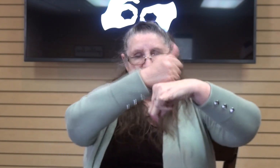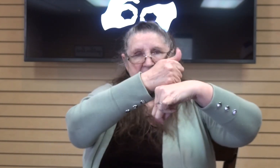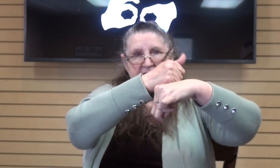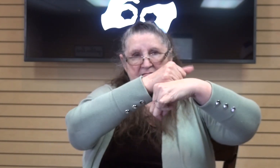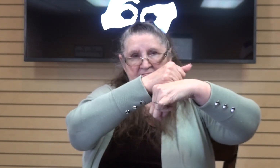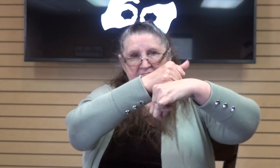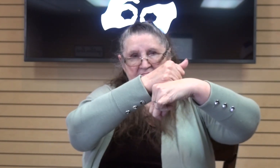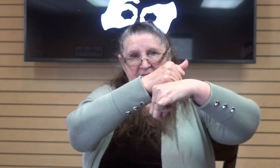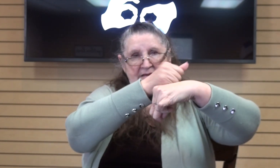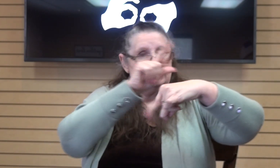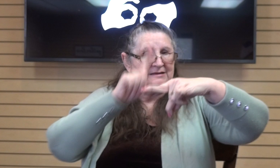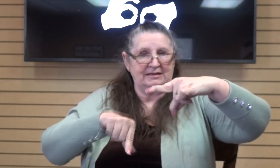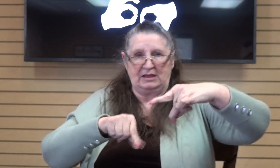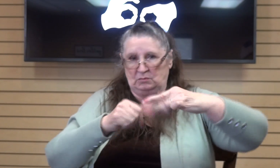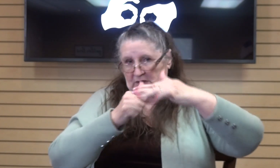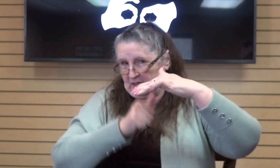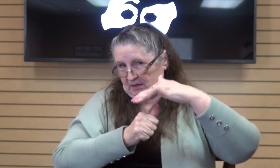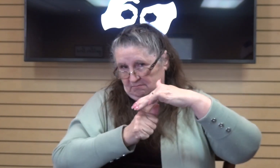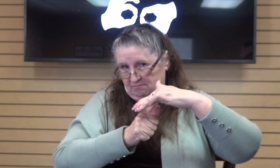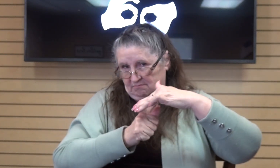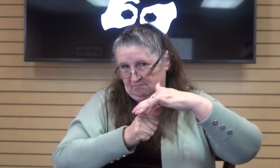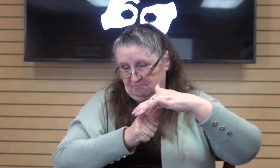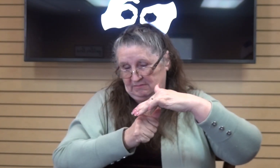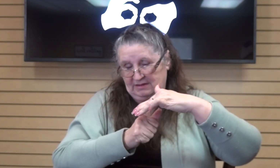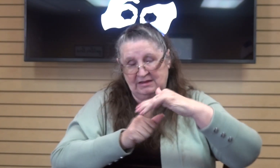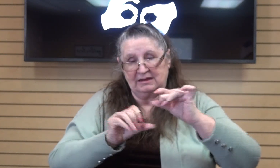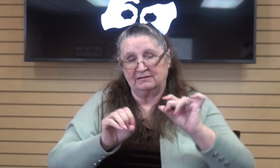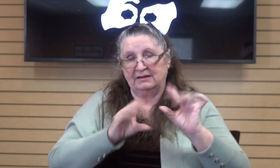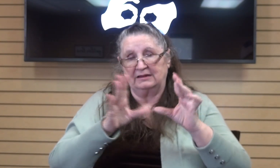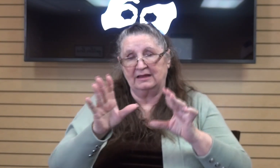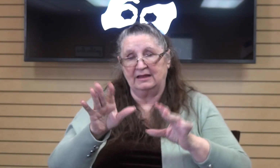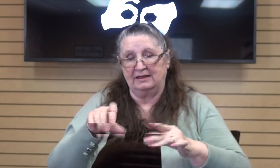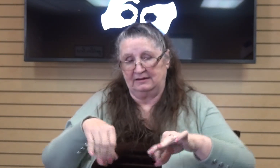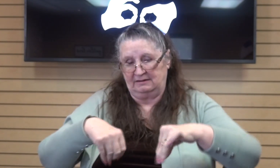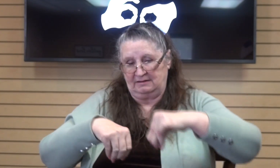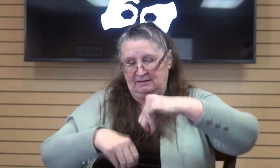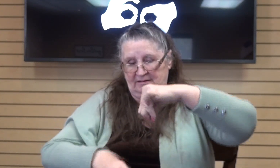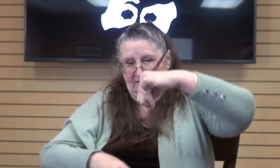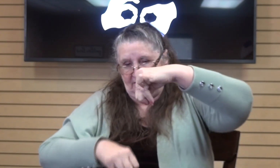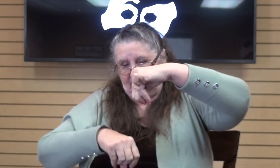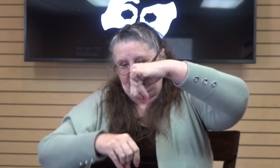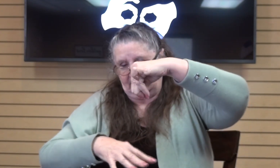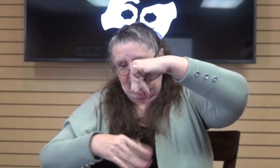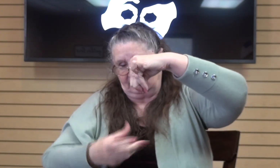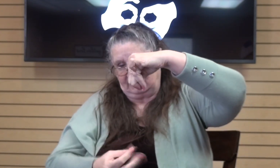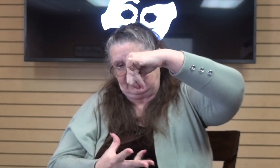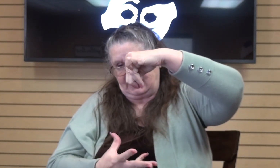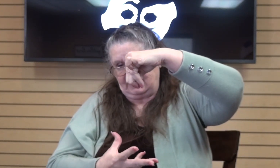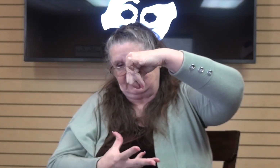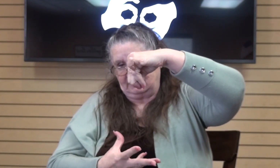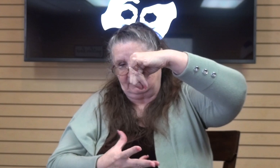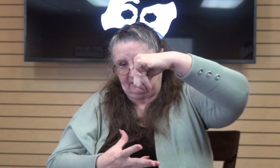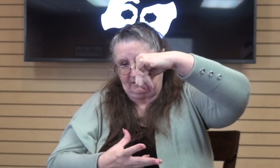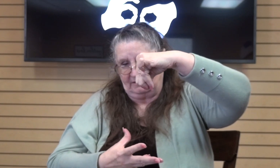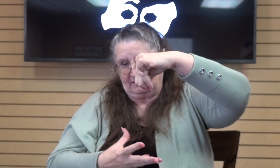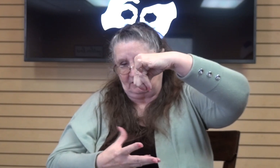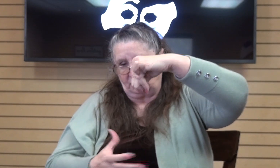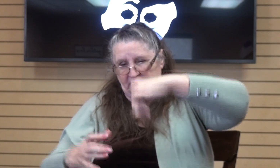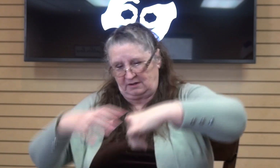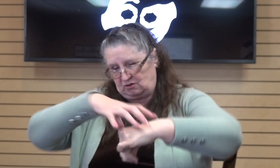be hidden. Nor do they light a lamp and put it under a basket, but on a lampstand, and it gives